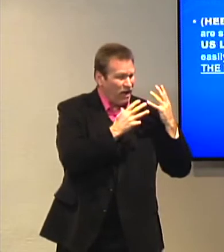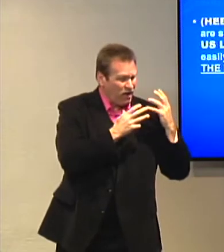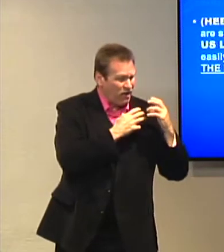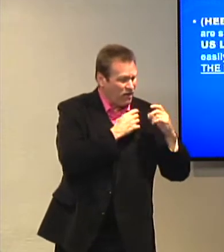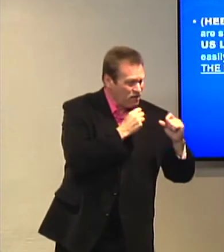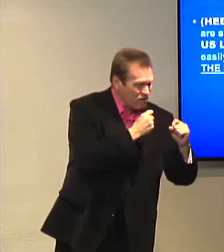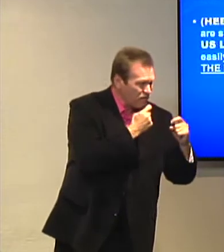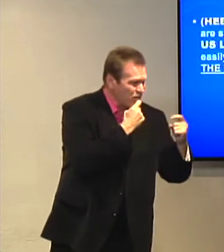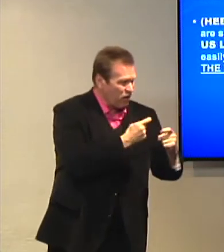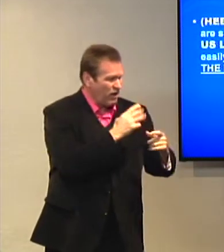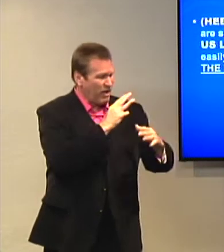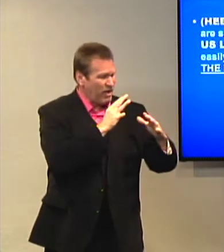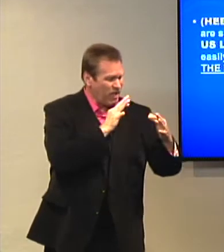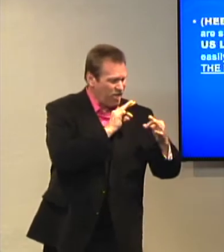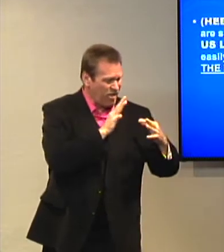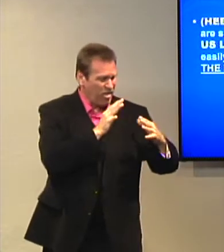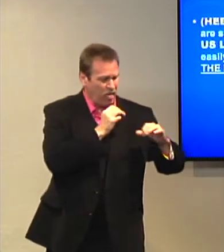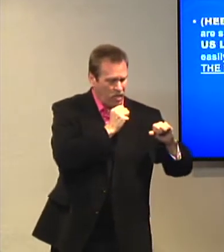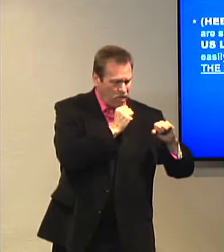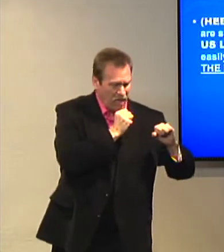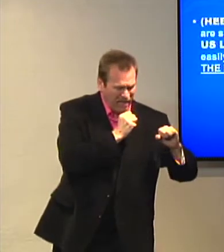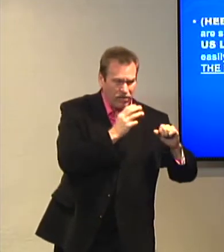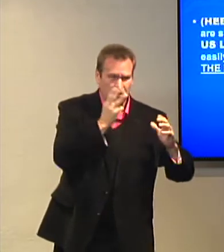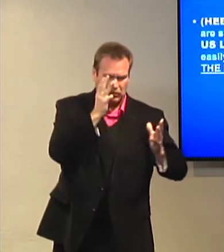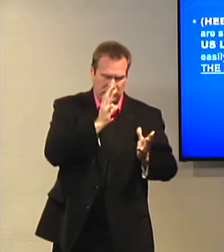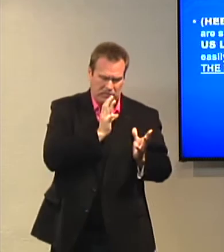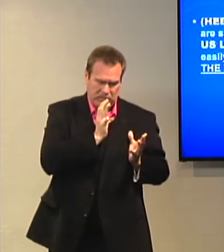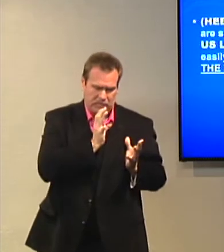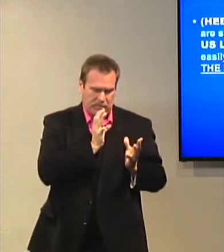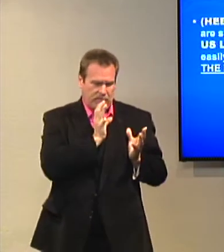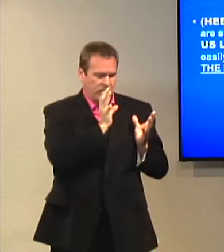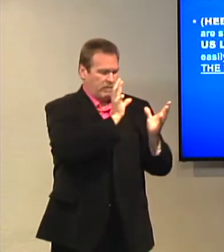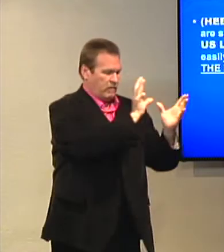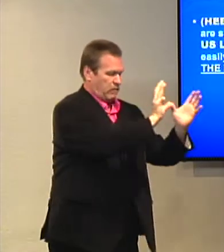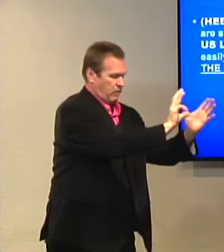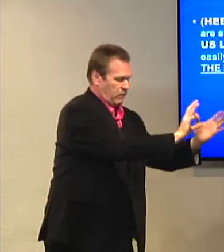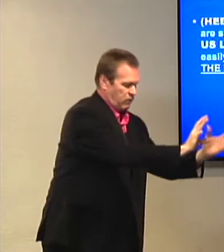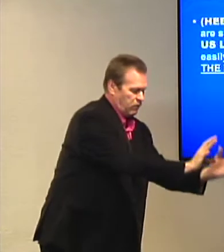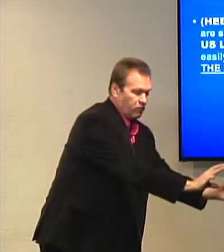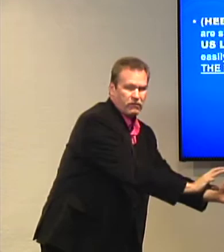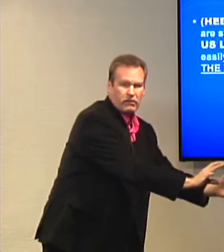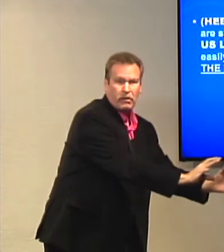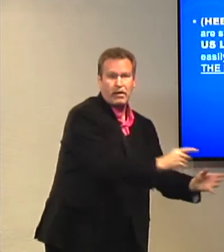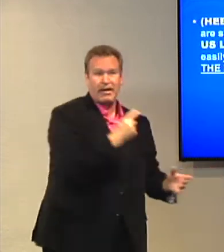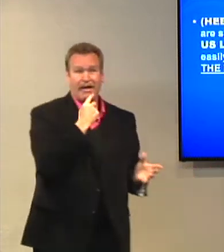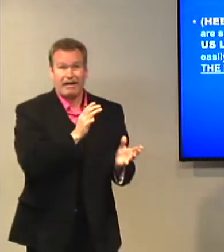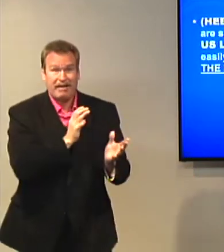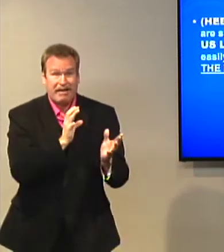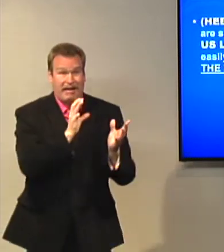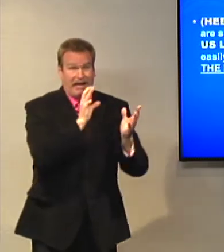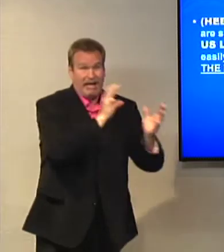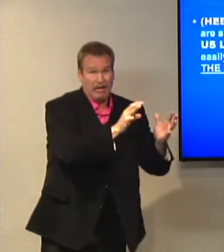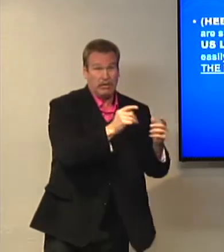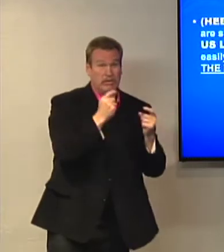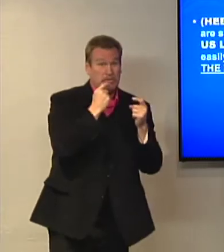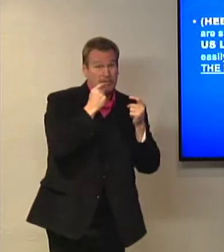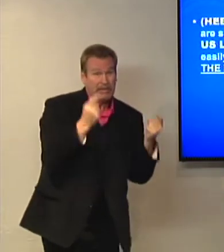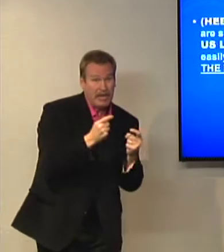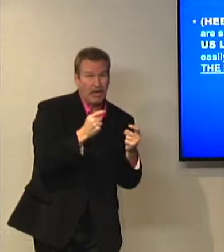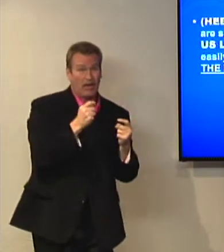way the world has come to take us, the way sin has come to captivate us, we need to lay these things aside. We are to lay aside every